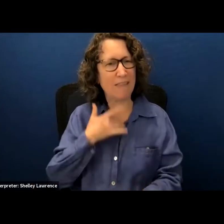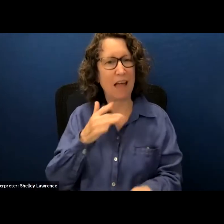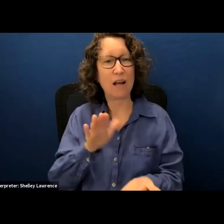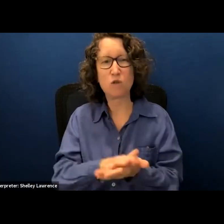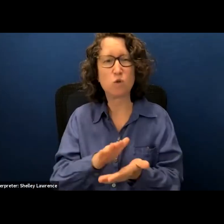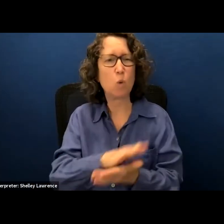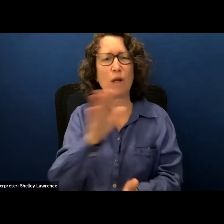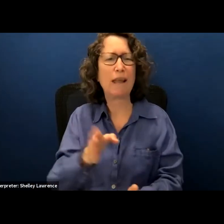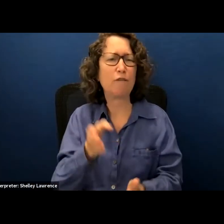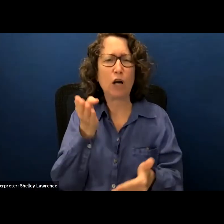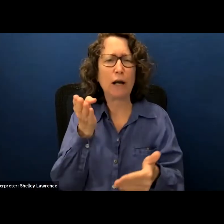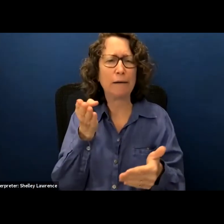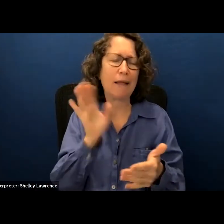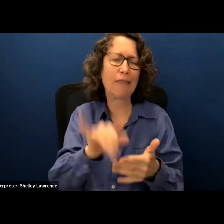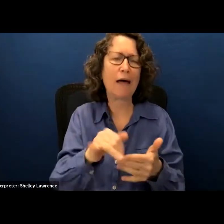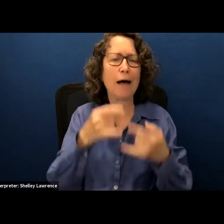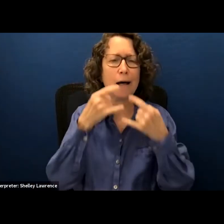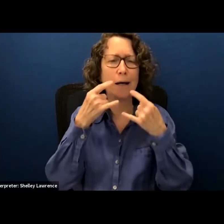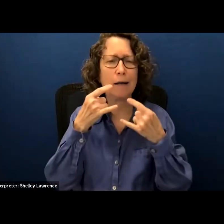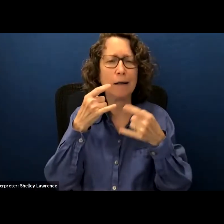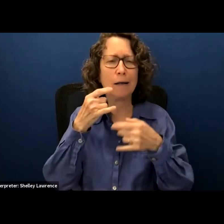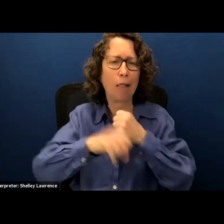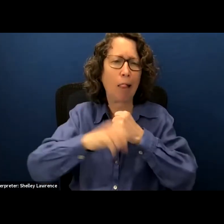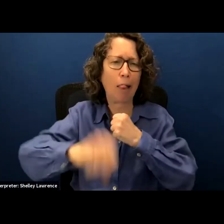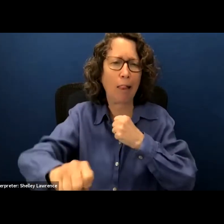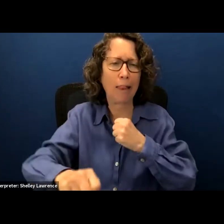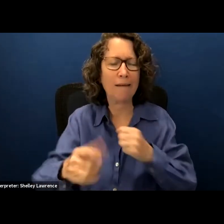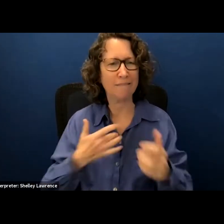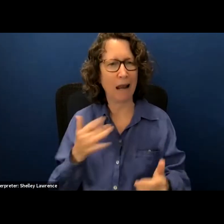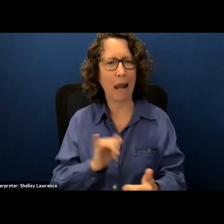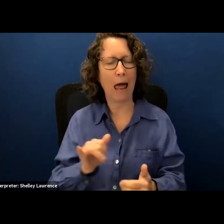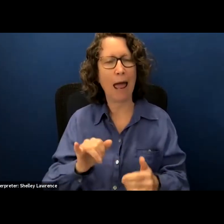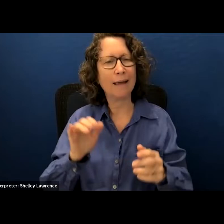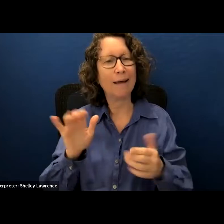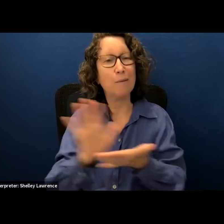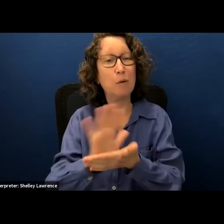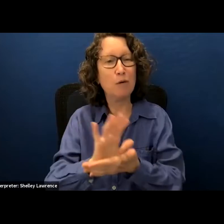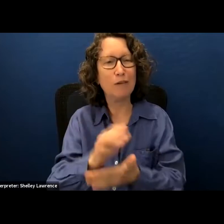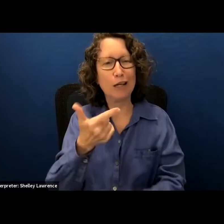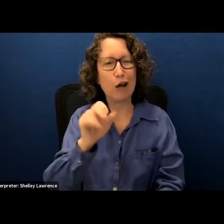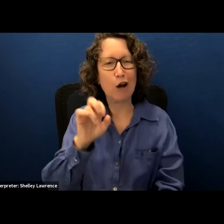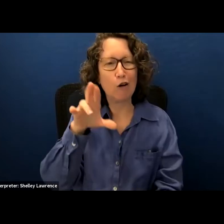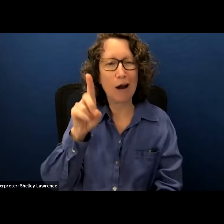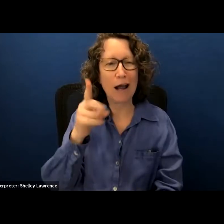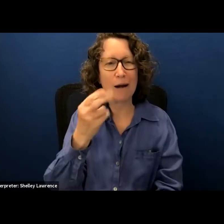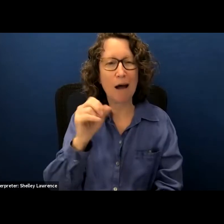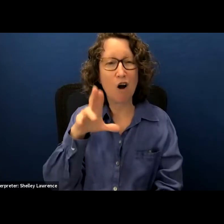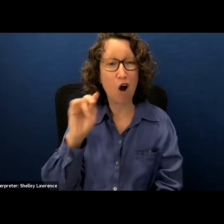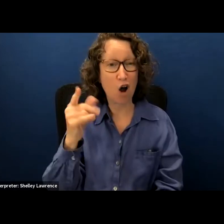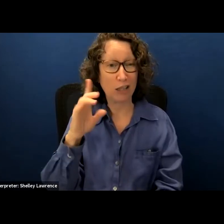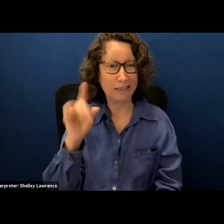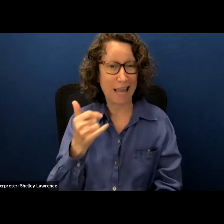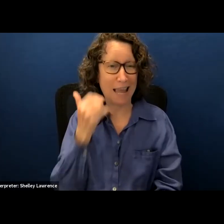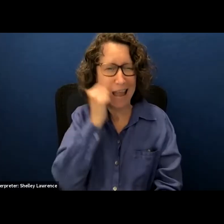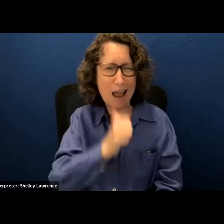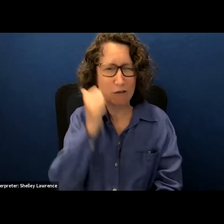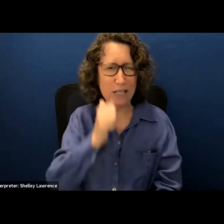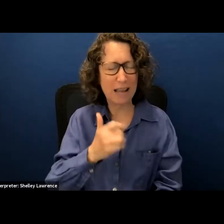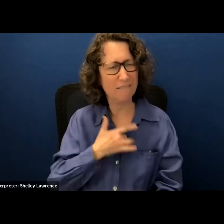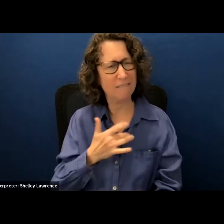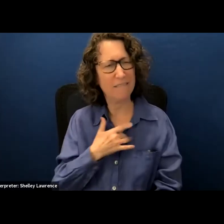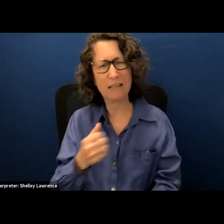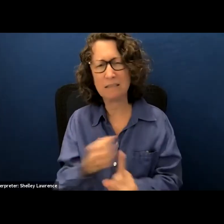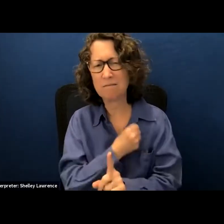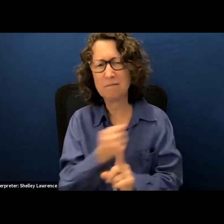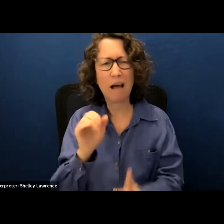going to end. You know, it's like Groundhog's Day every day. And it's abusive. It's